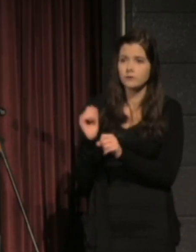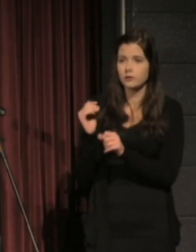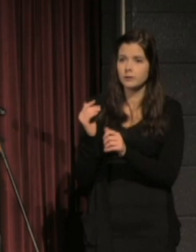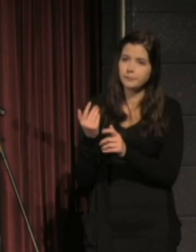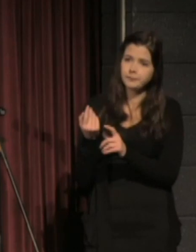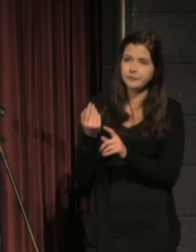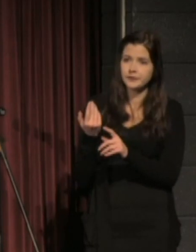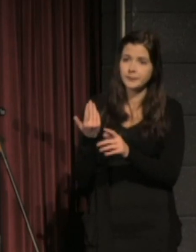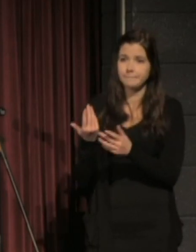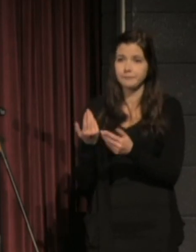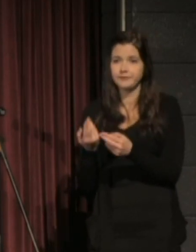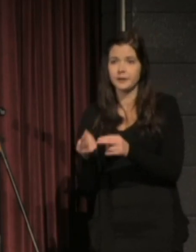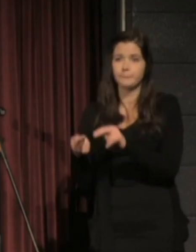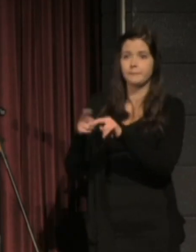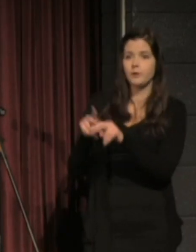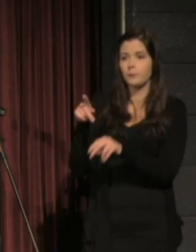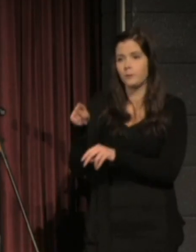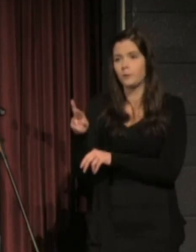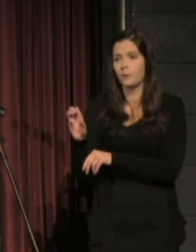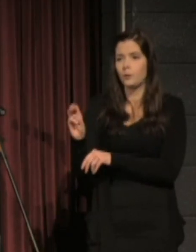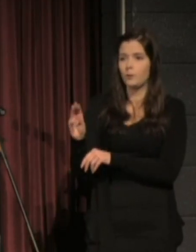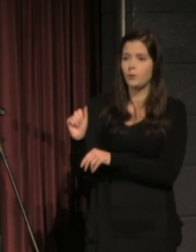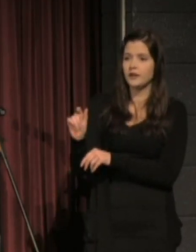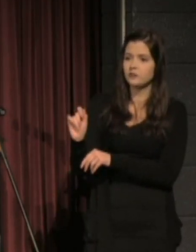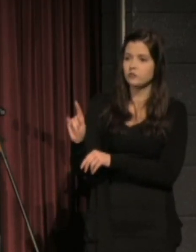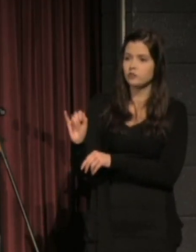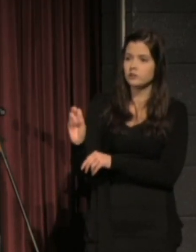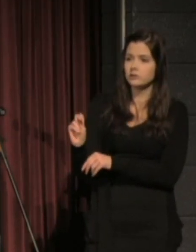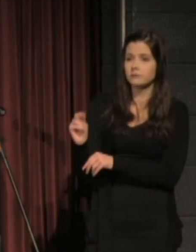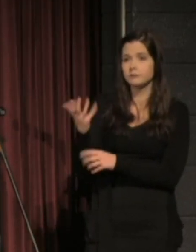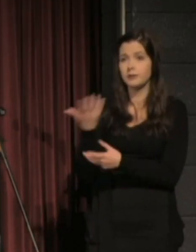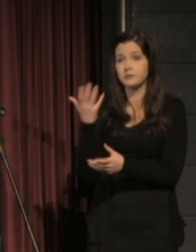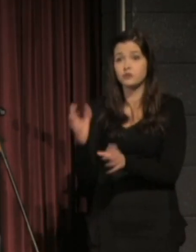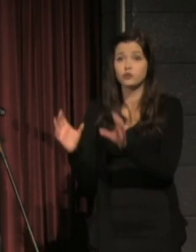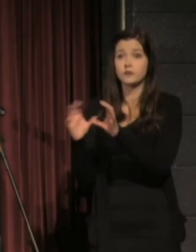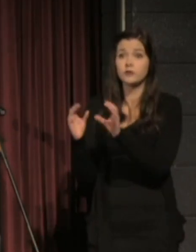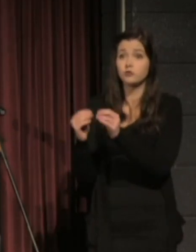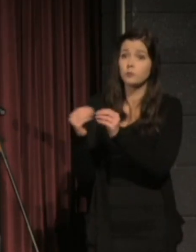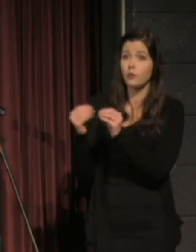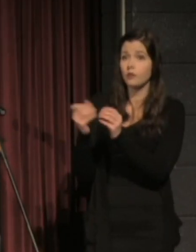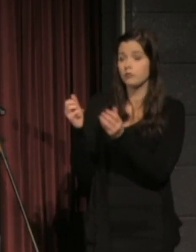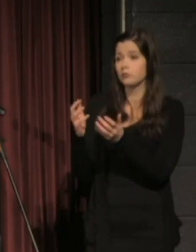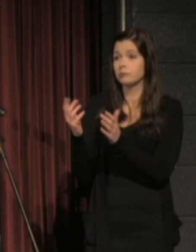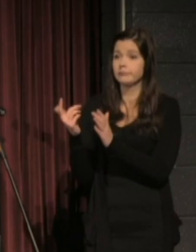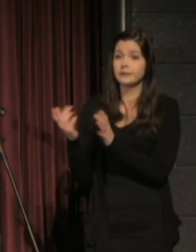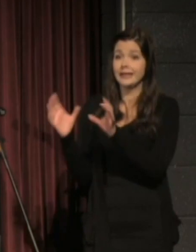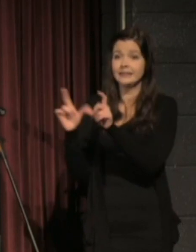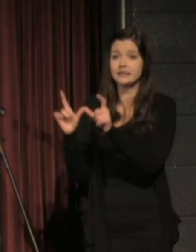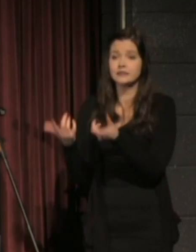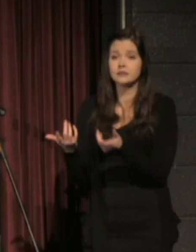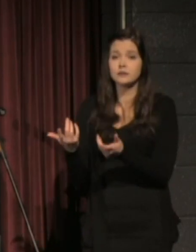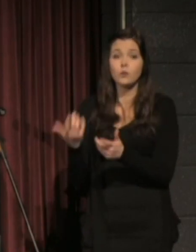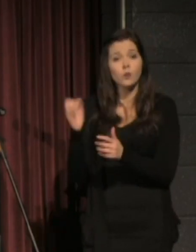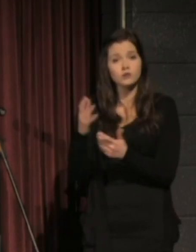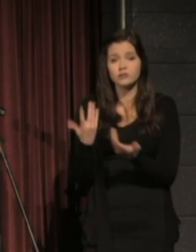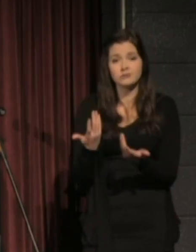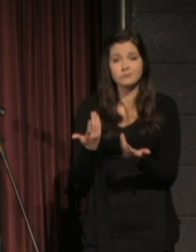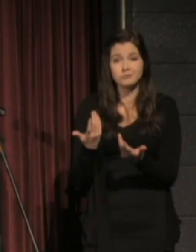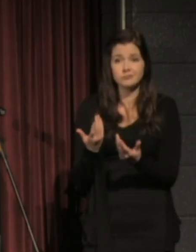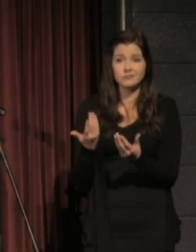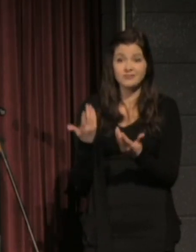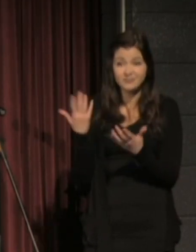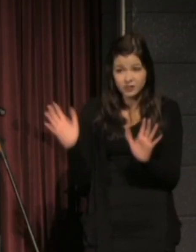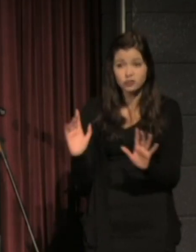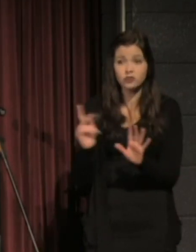promotion or earning additional certifications or licenses, or even just having more success with each project you complete. I